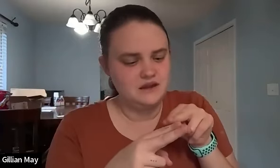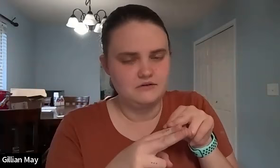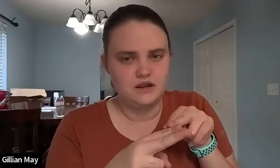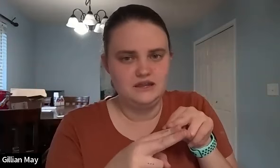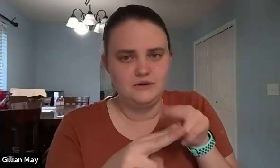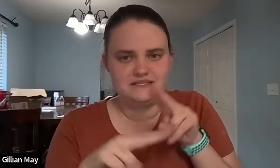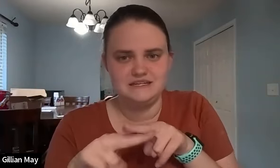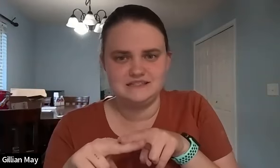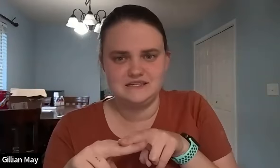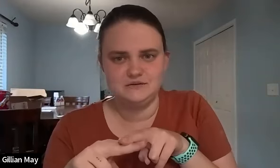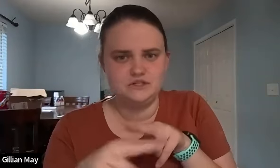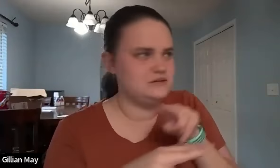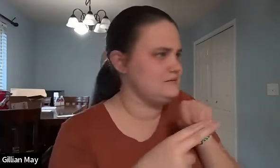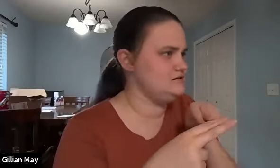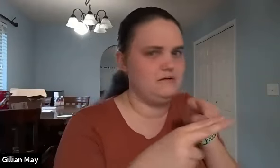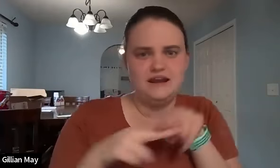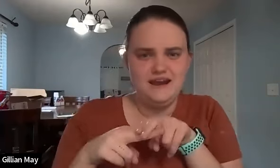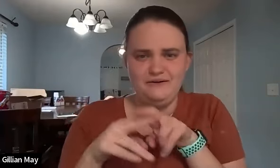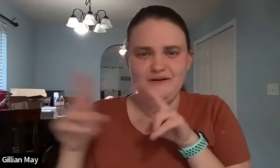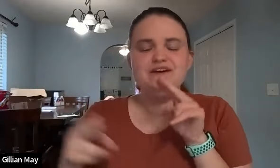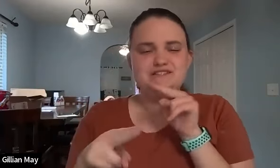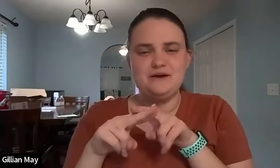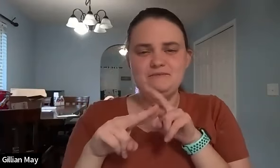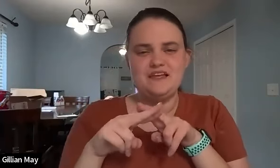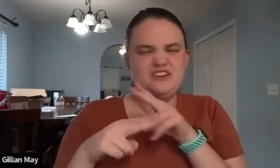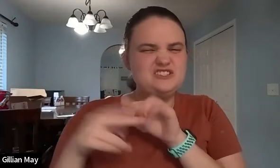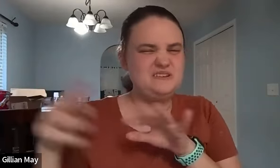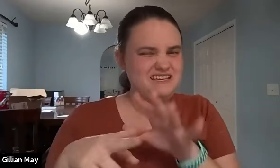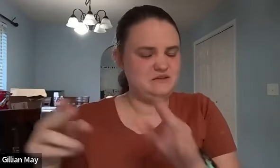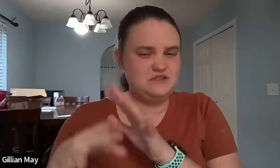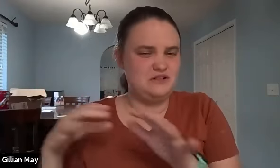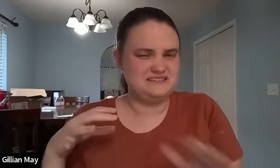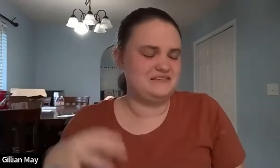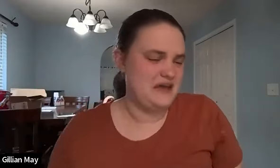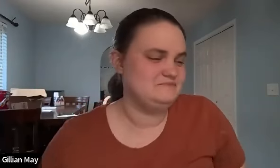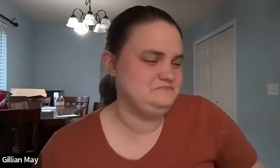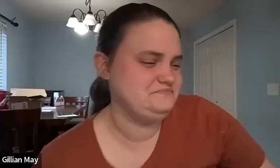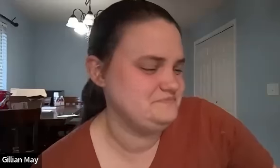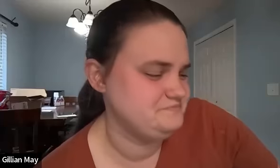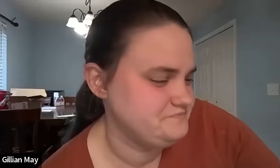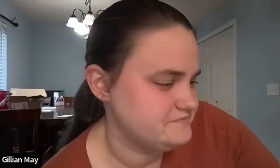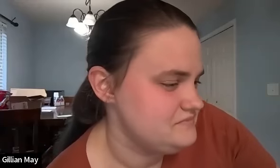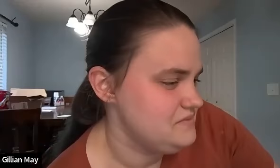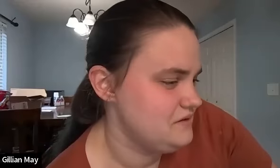no, right? Or am I saying sit? Which one am I doing right now? So they're so easy when they're close like that.